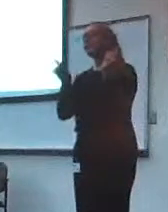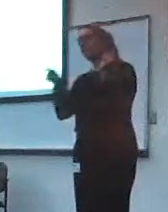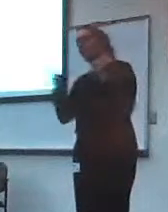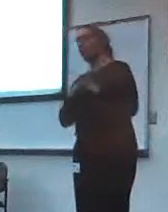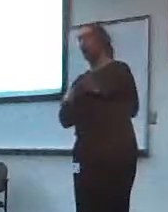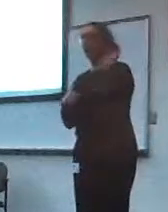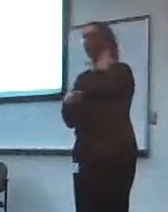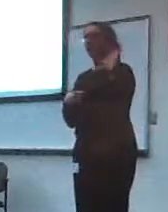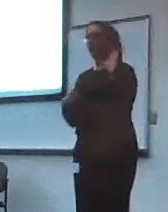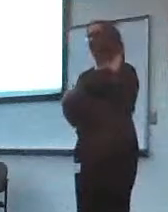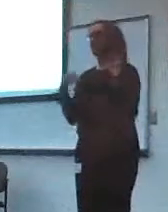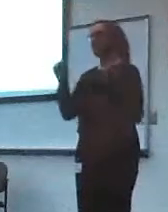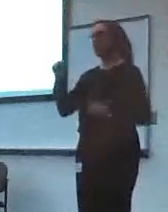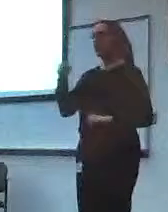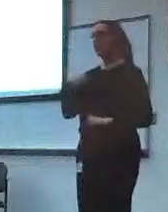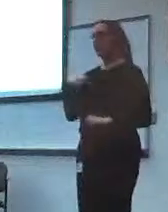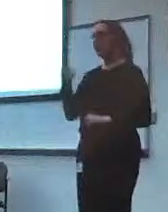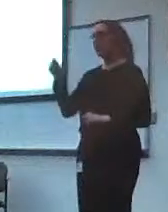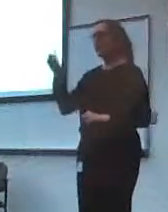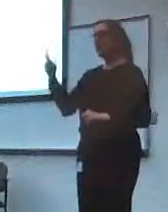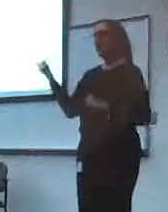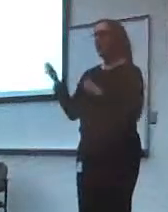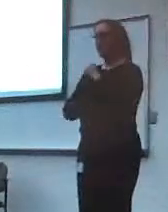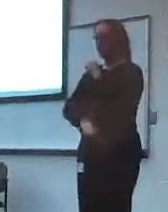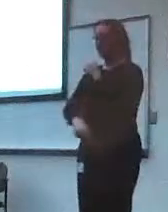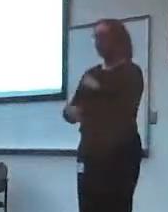they support this the most.